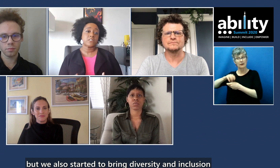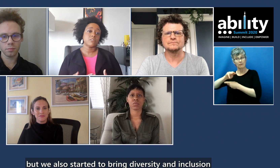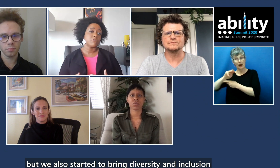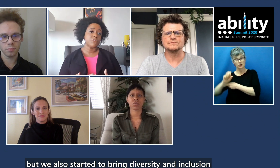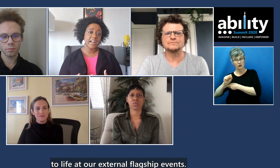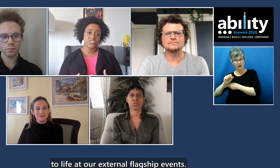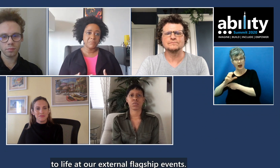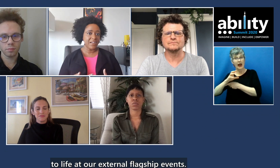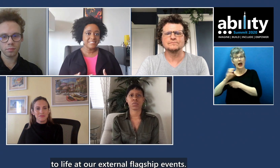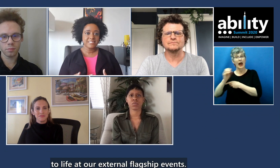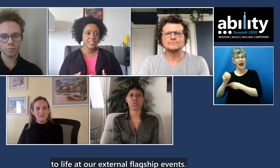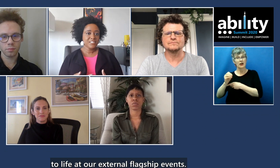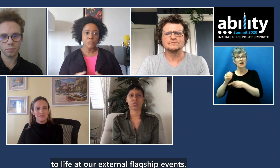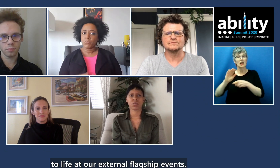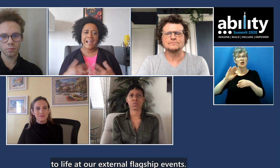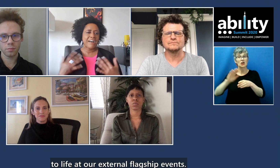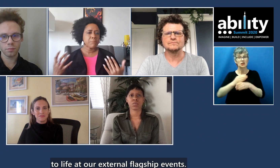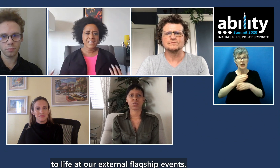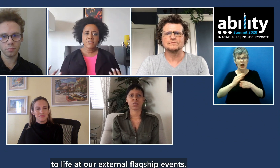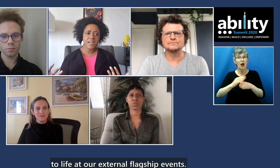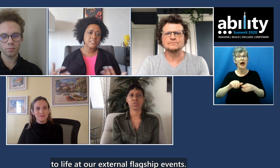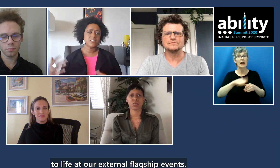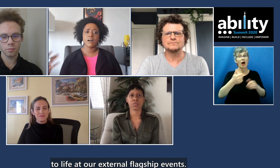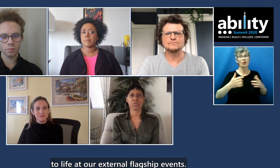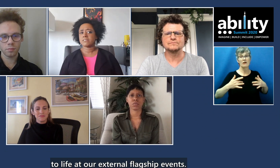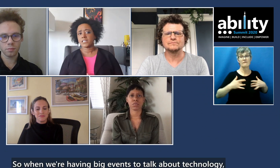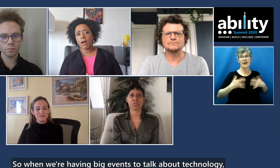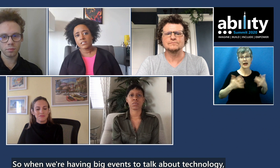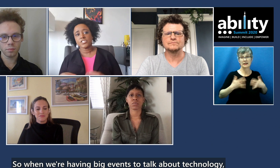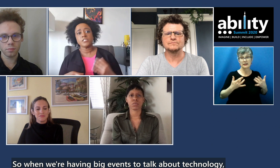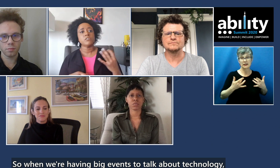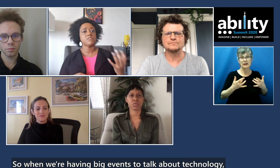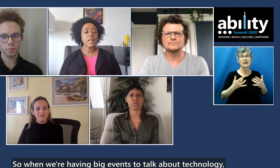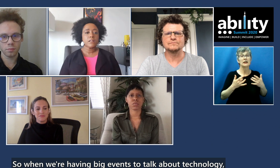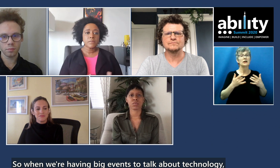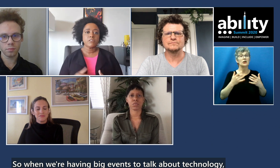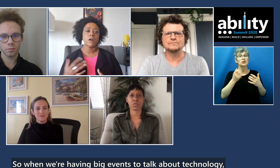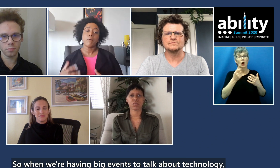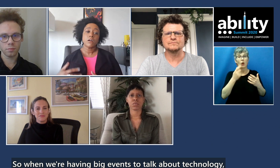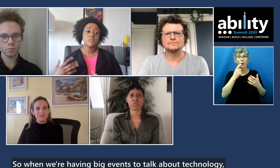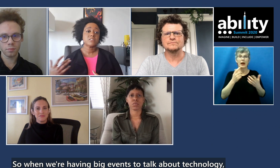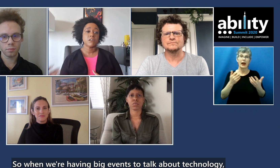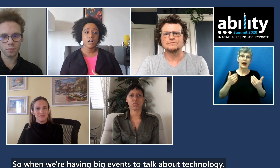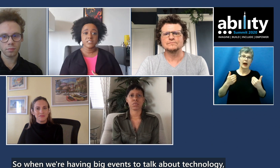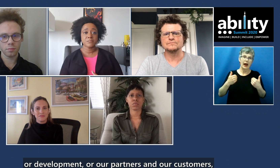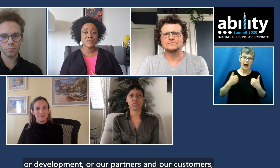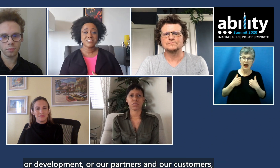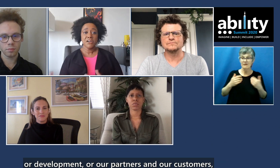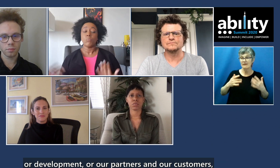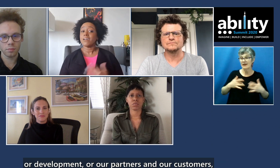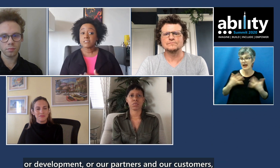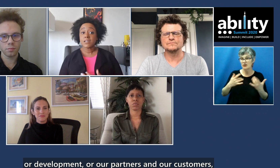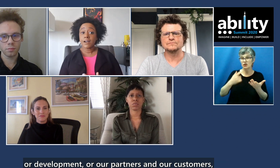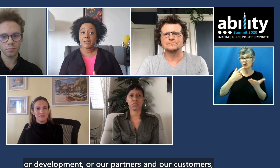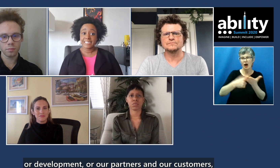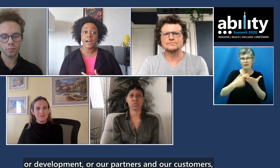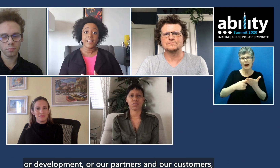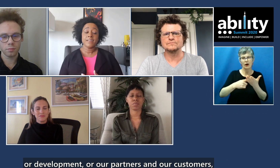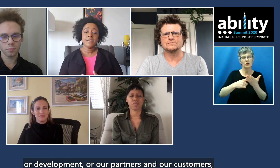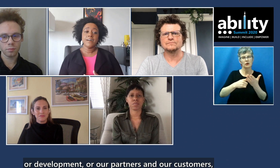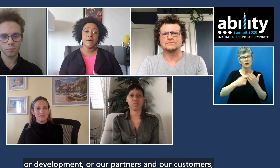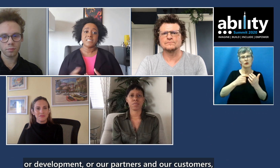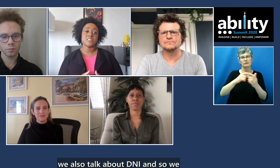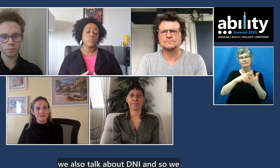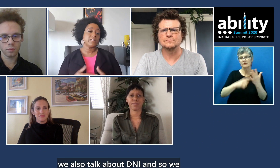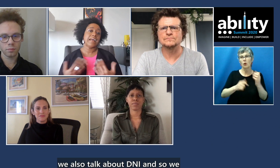at our external flagship events. So when we're having big events to talk about technology or development or our partners and our customers, we also talk about